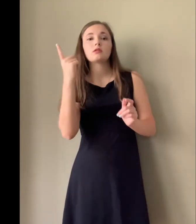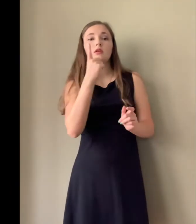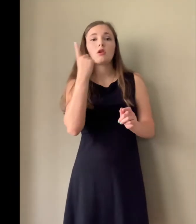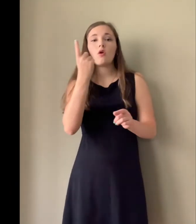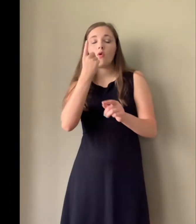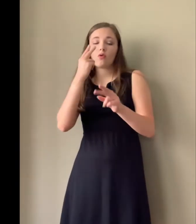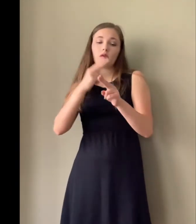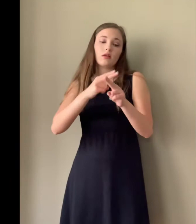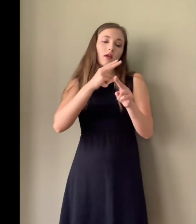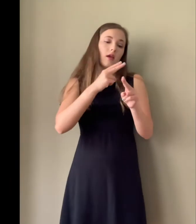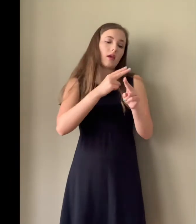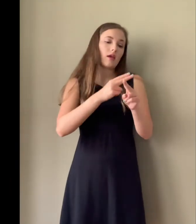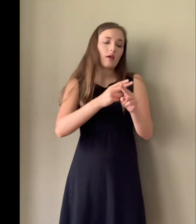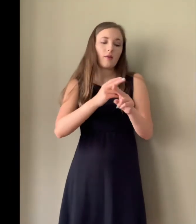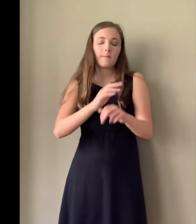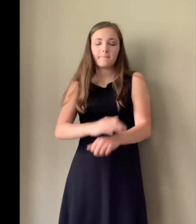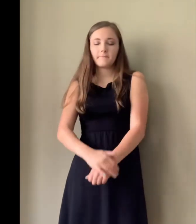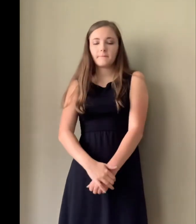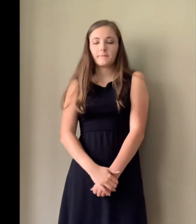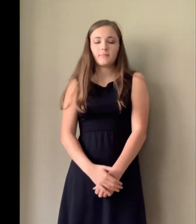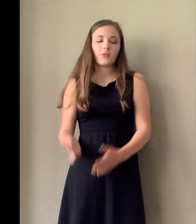Jesus is the only name.